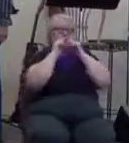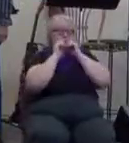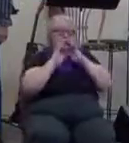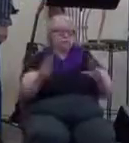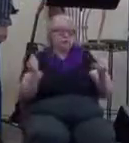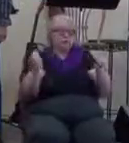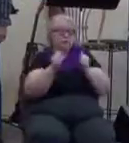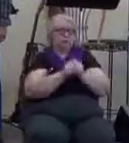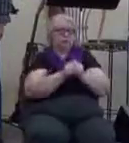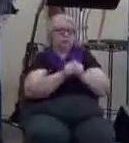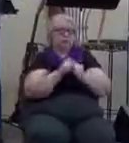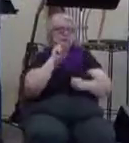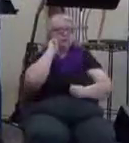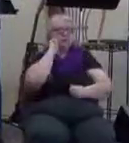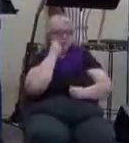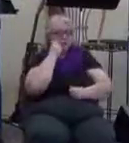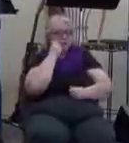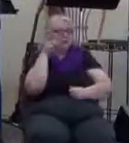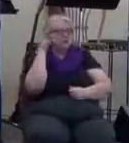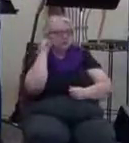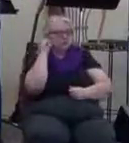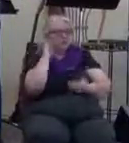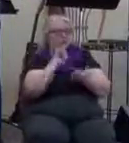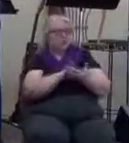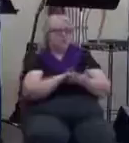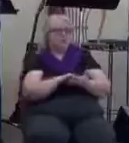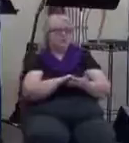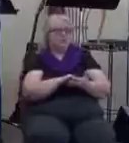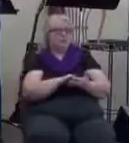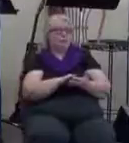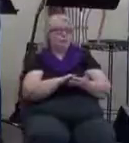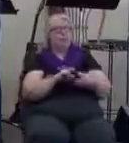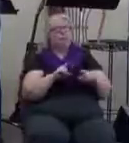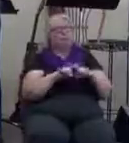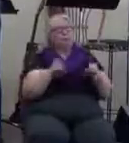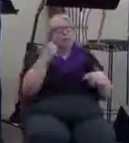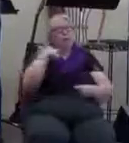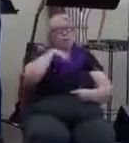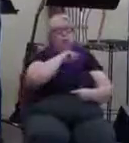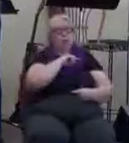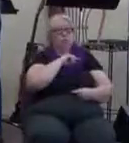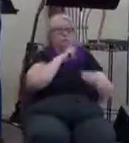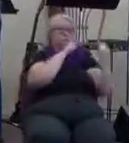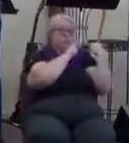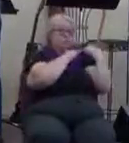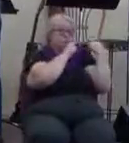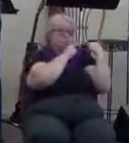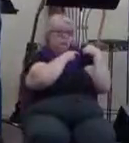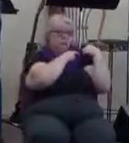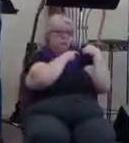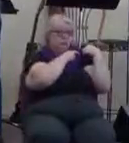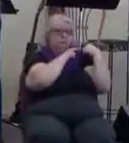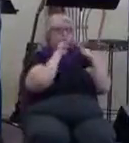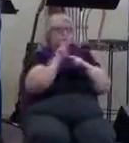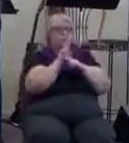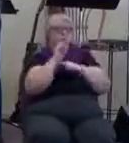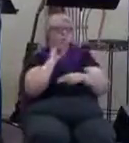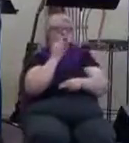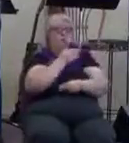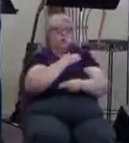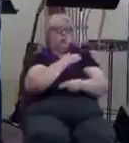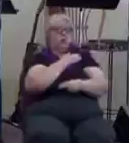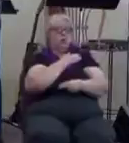It's really neat to listen to that. But we're responsible to use our